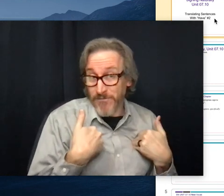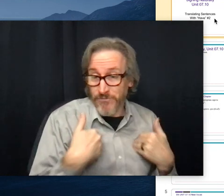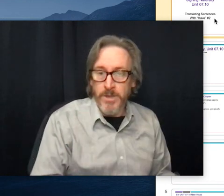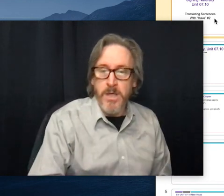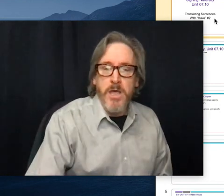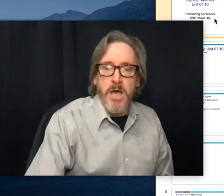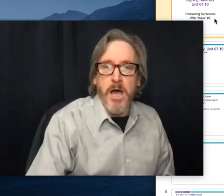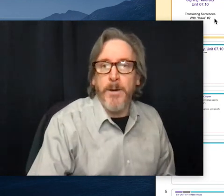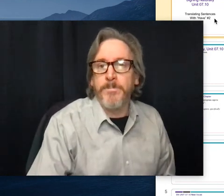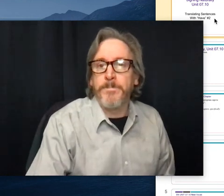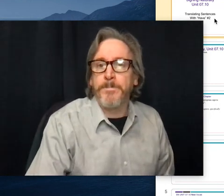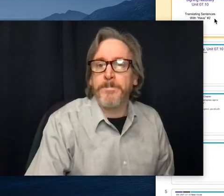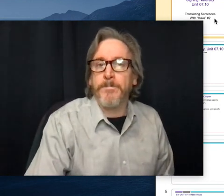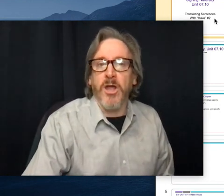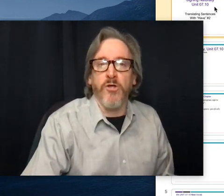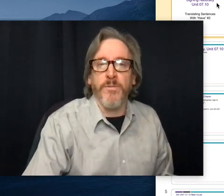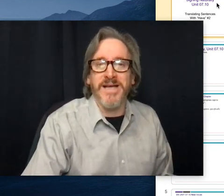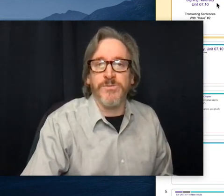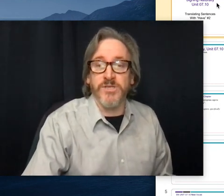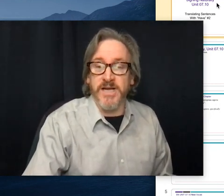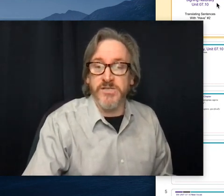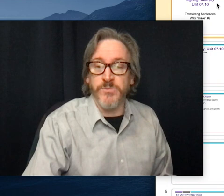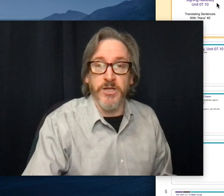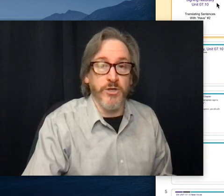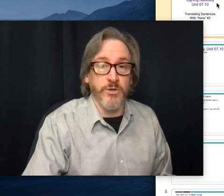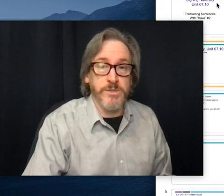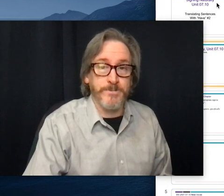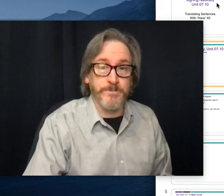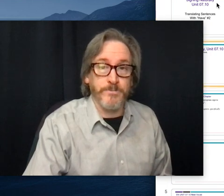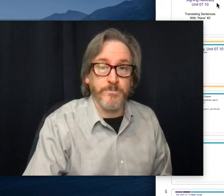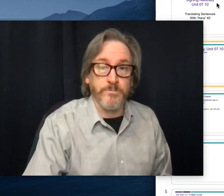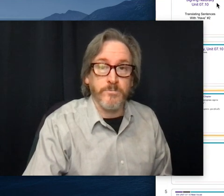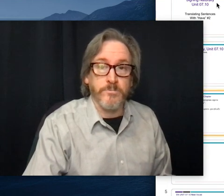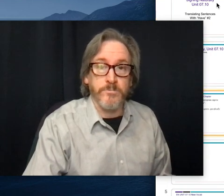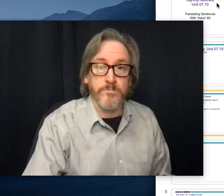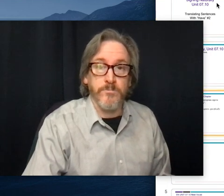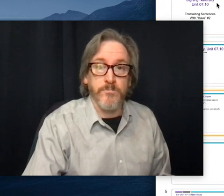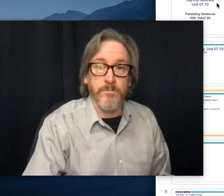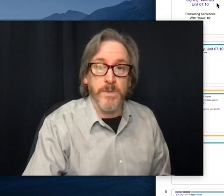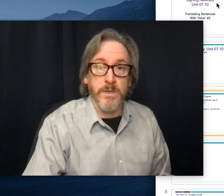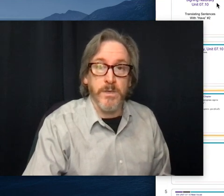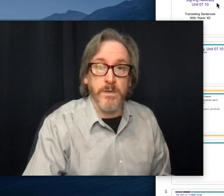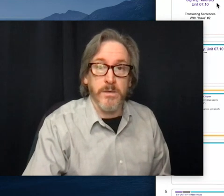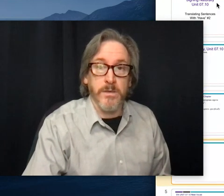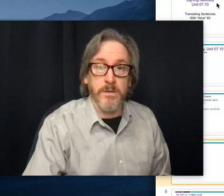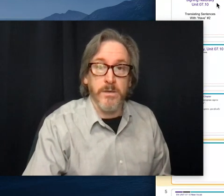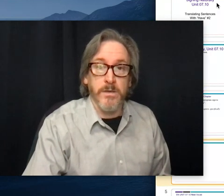for have? All the possible signs we can use?